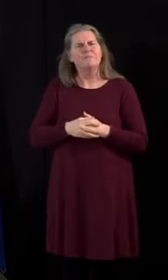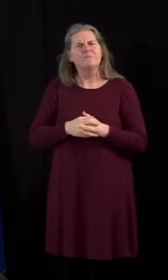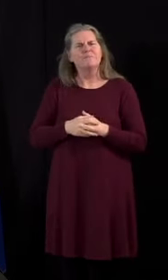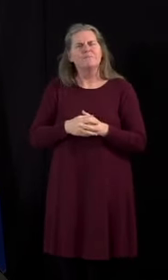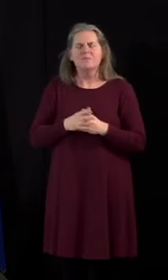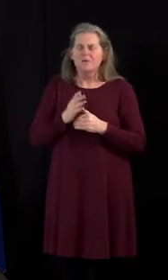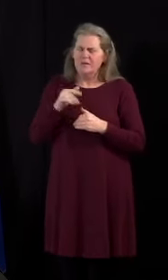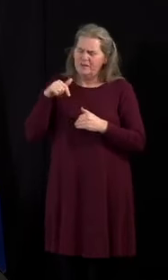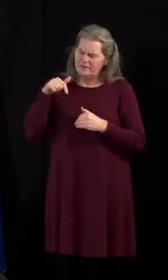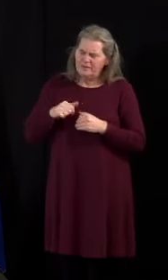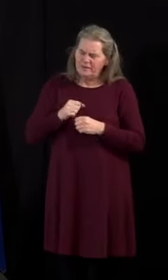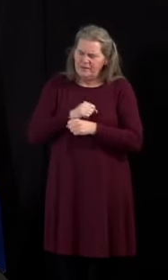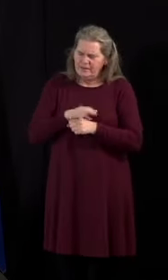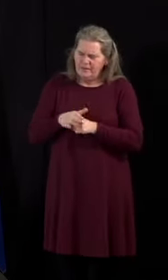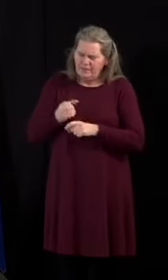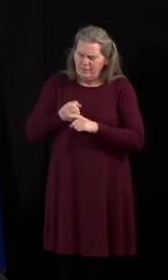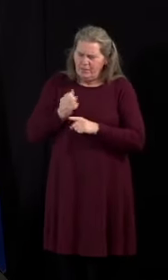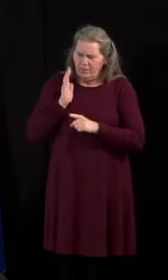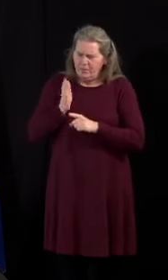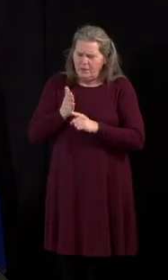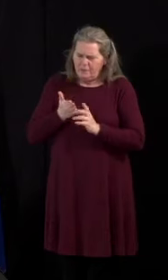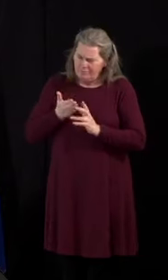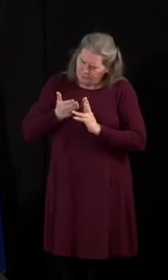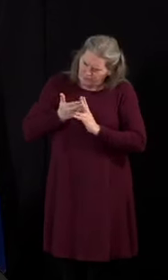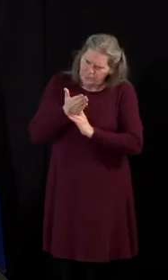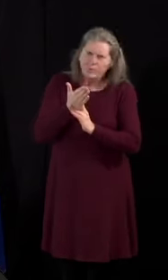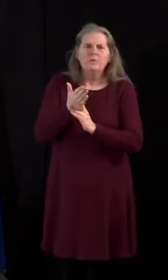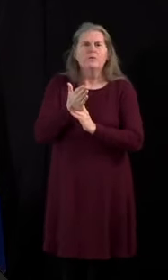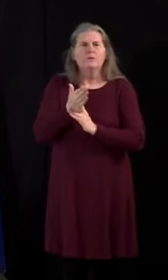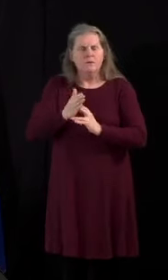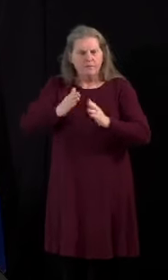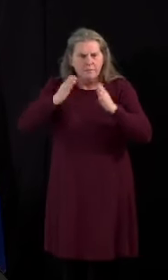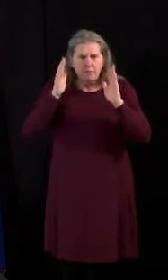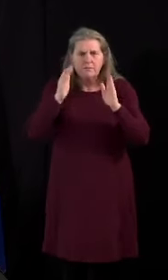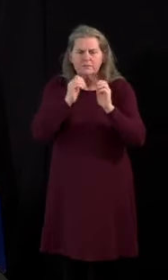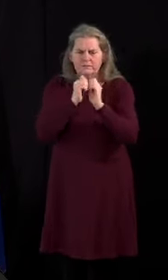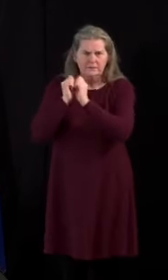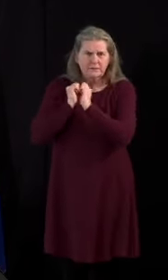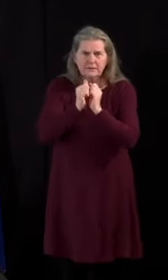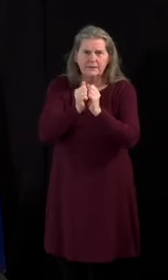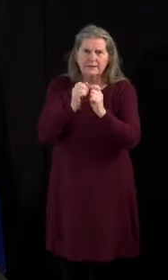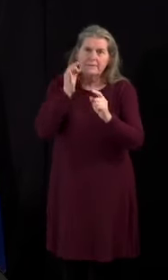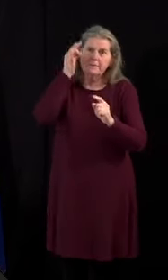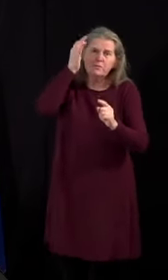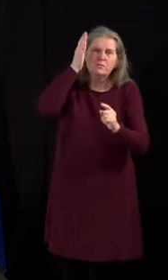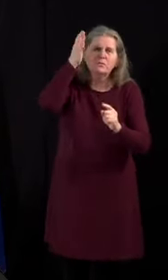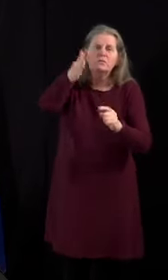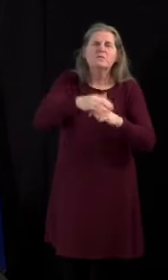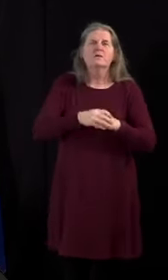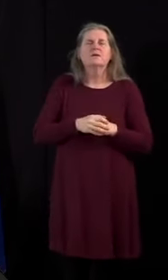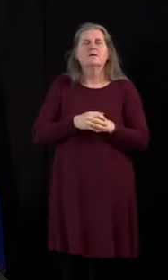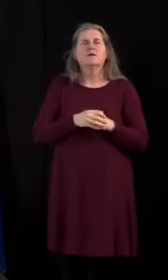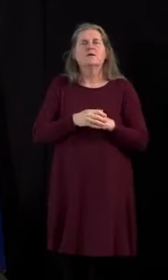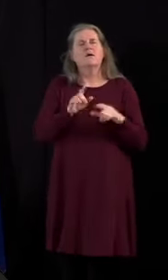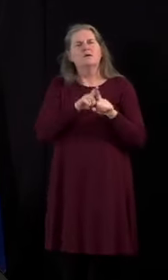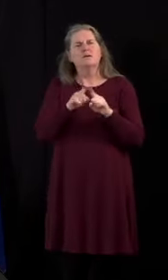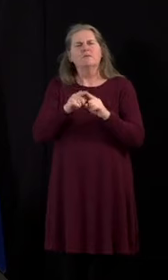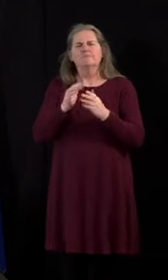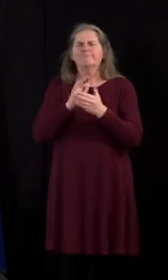We will emerge from this together to rebuild and focus our efforts on the future. I wish to